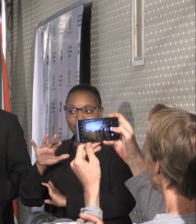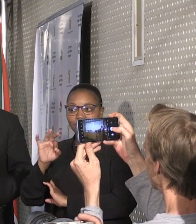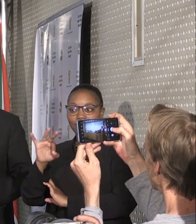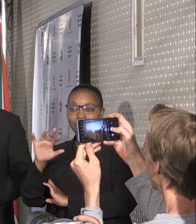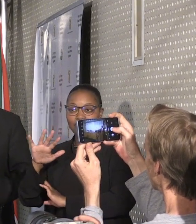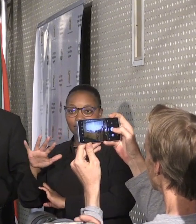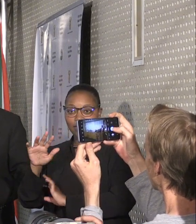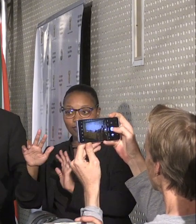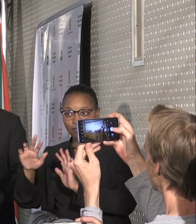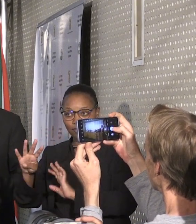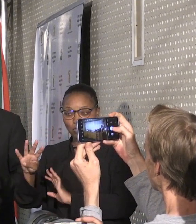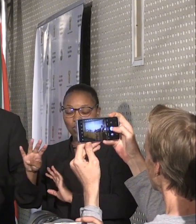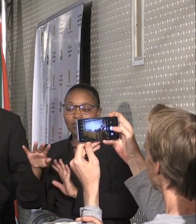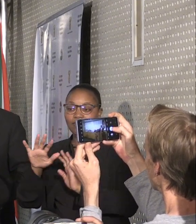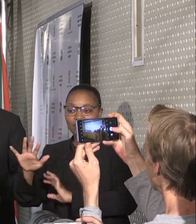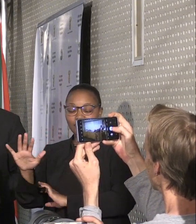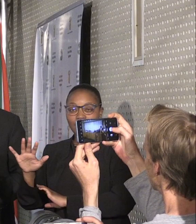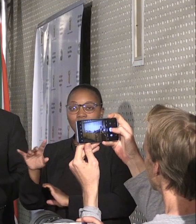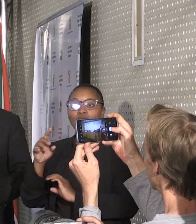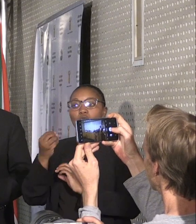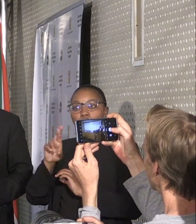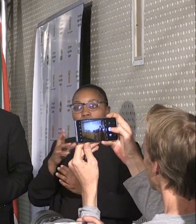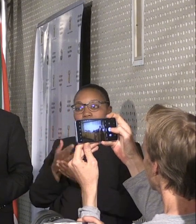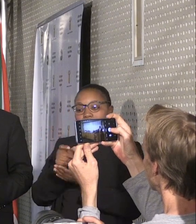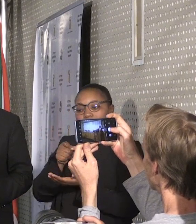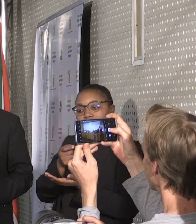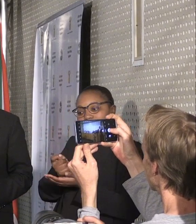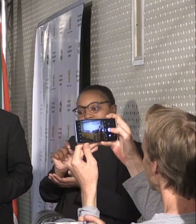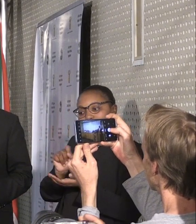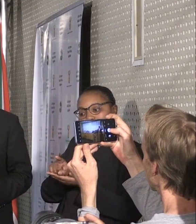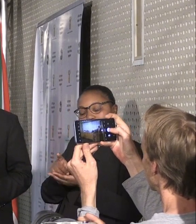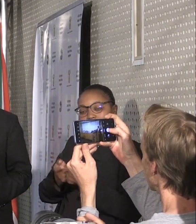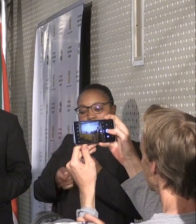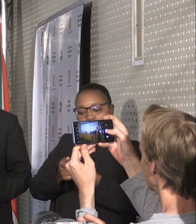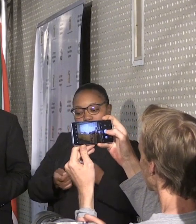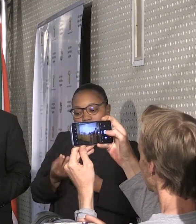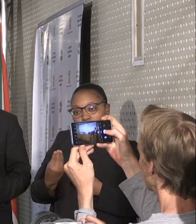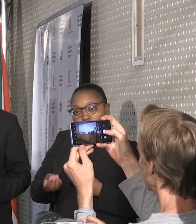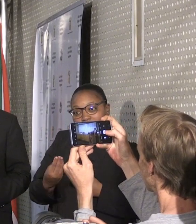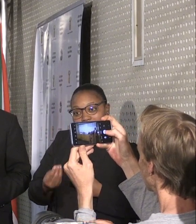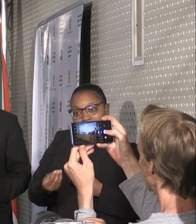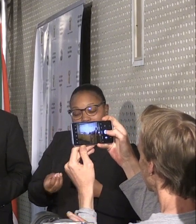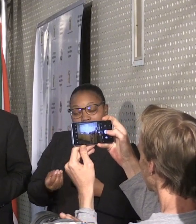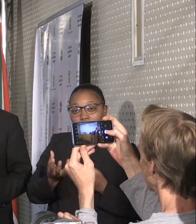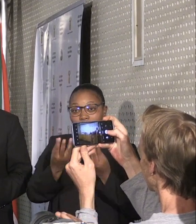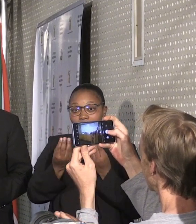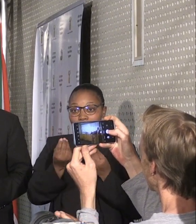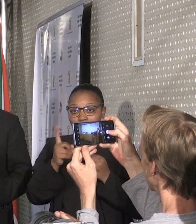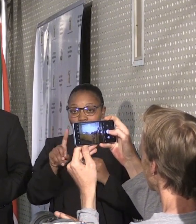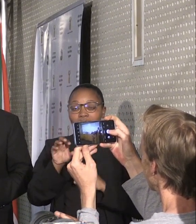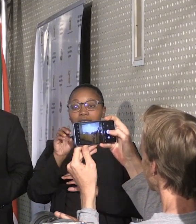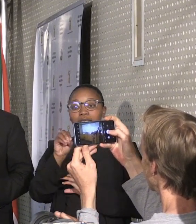0800535455, or send a text message to our WhatsApp line on